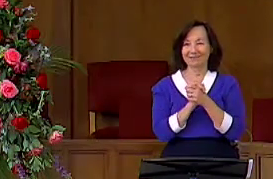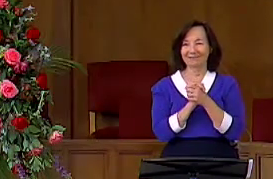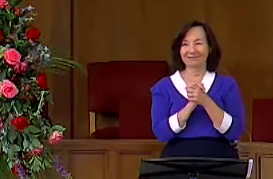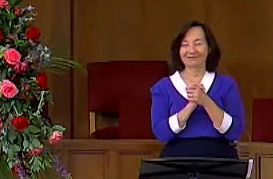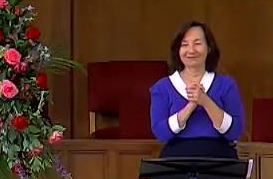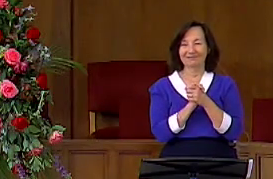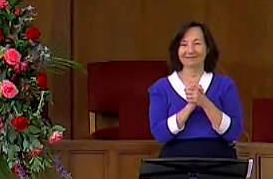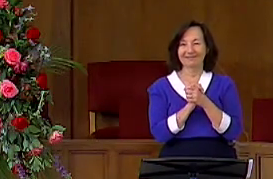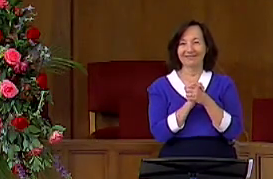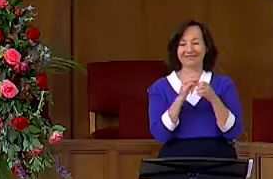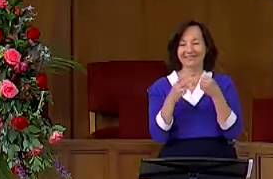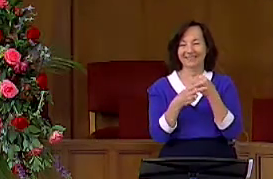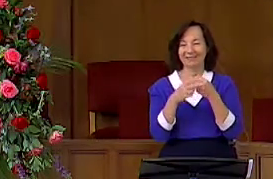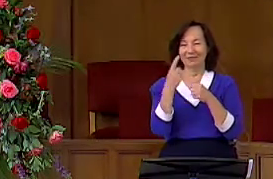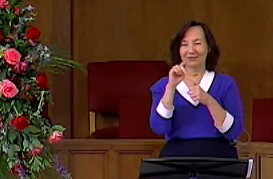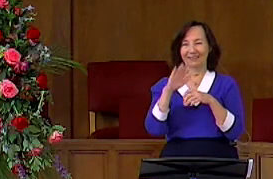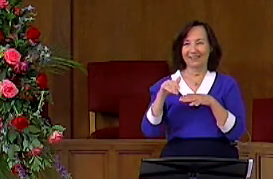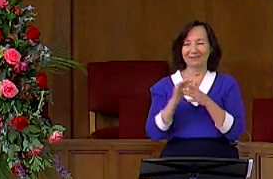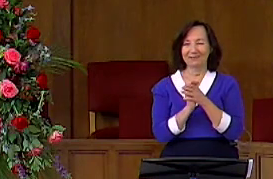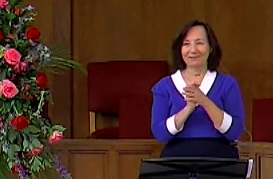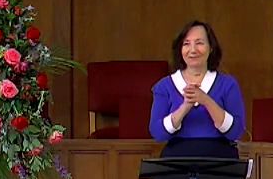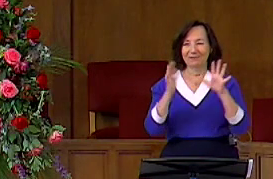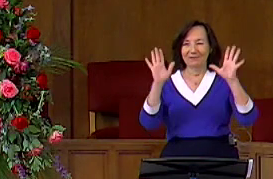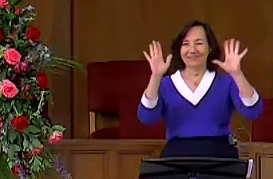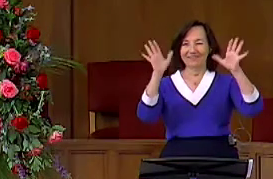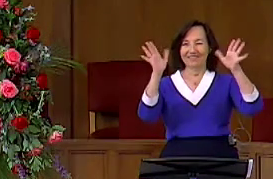for later, okay? Thank you. Give Briggs a hand, guys.